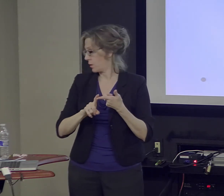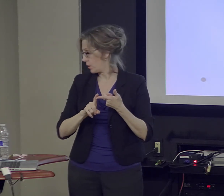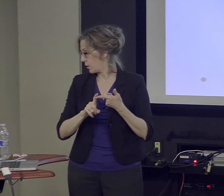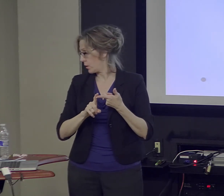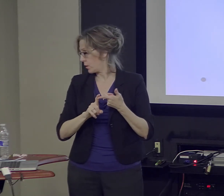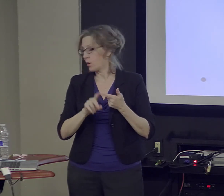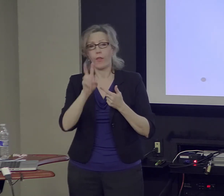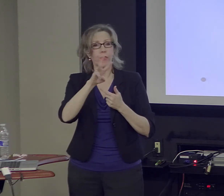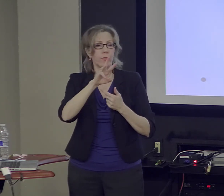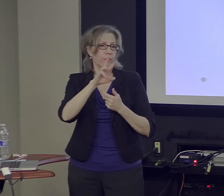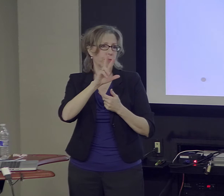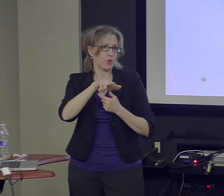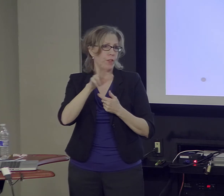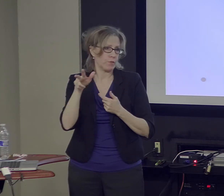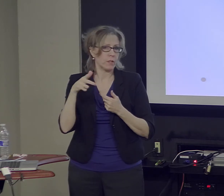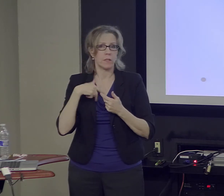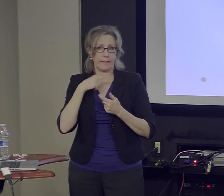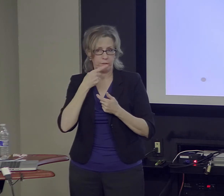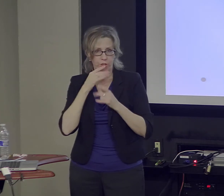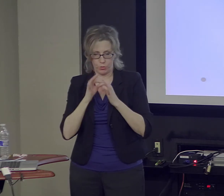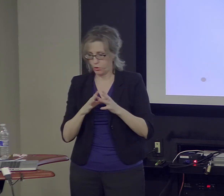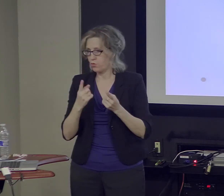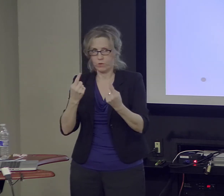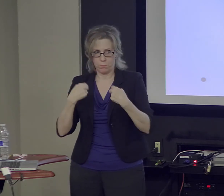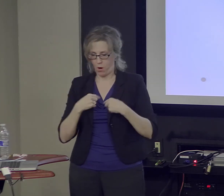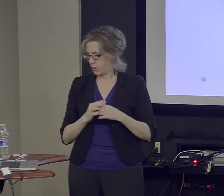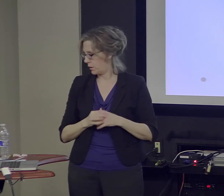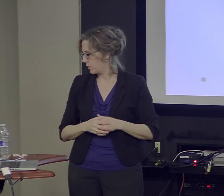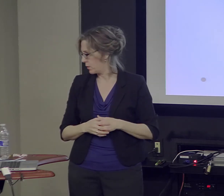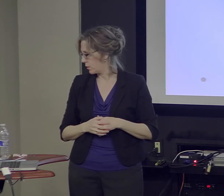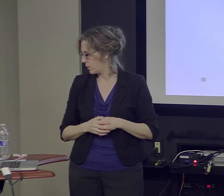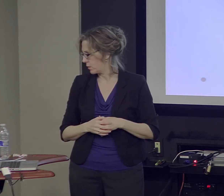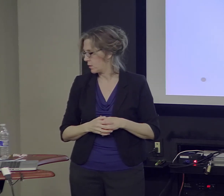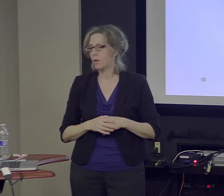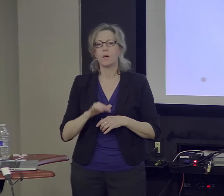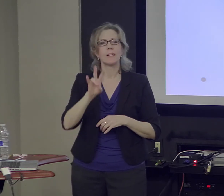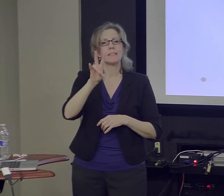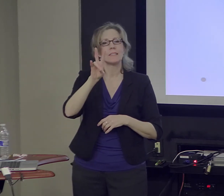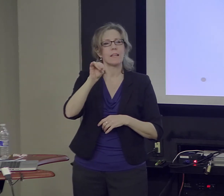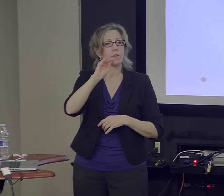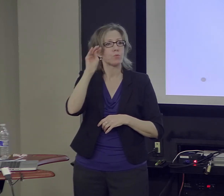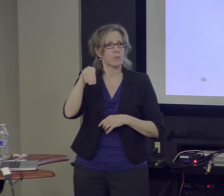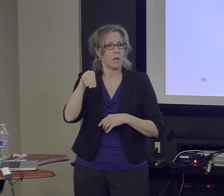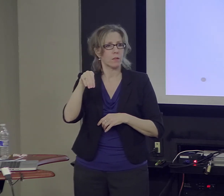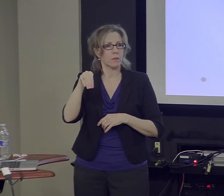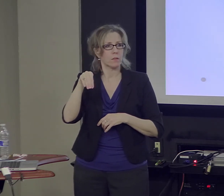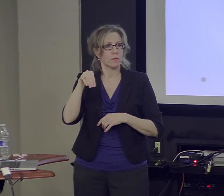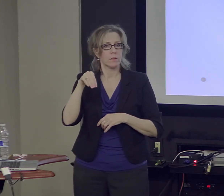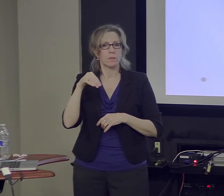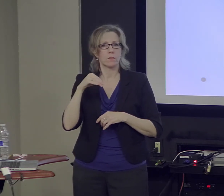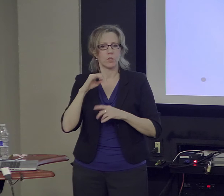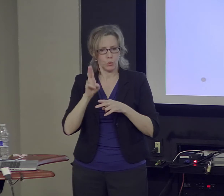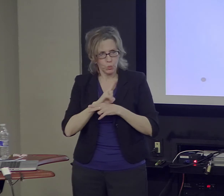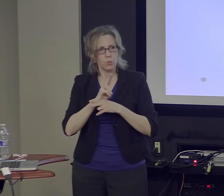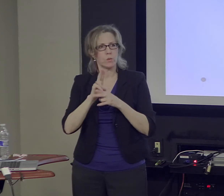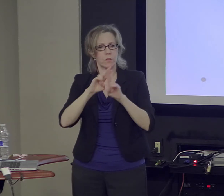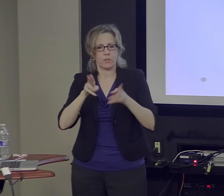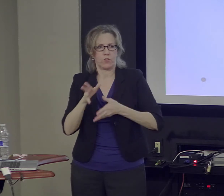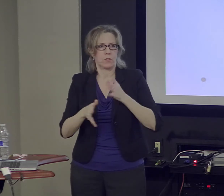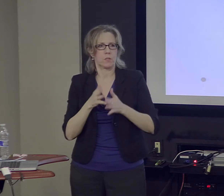in their work. 11 of them were deaf, 33 of them were hearing. 70%